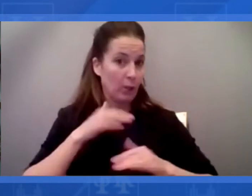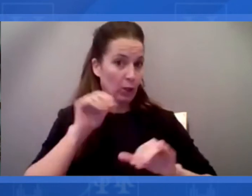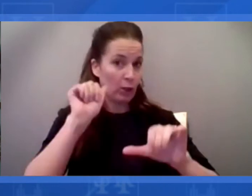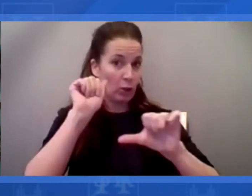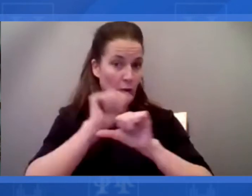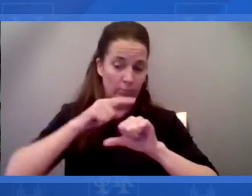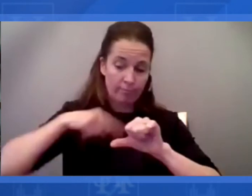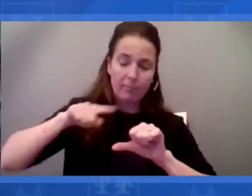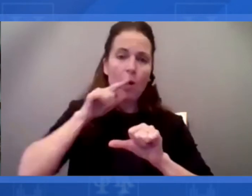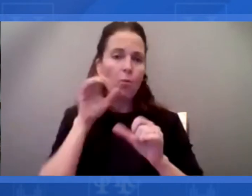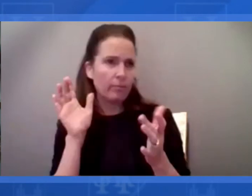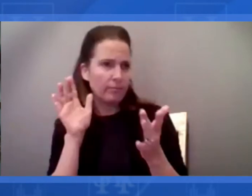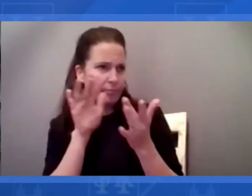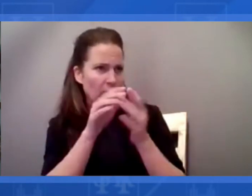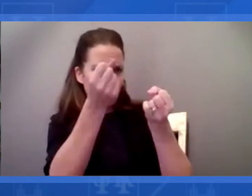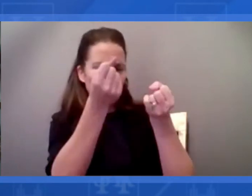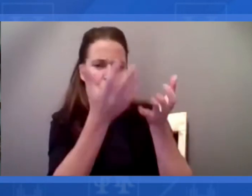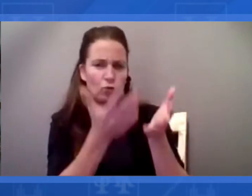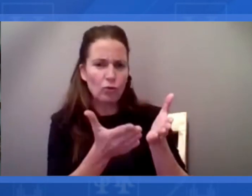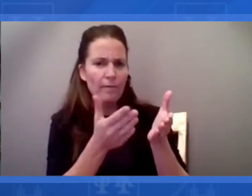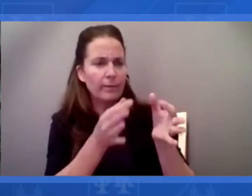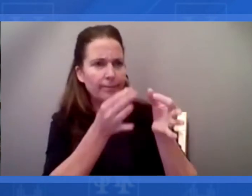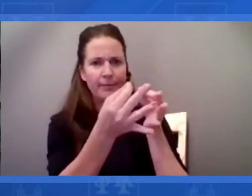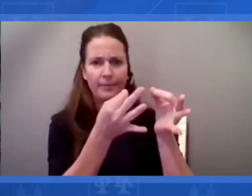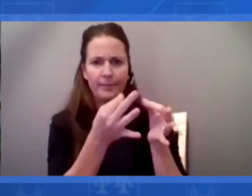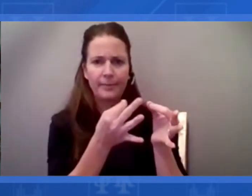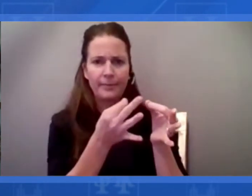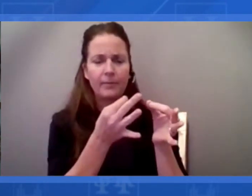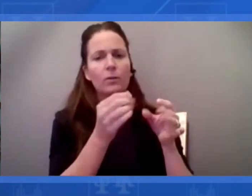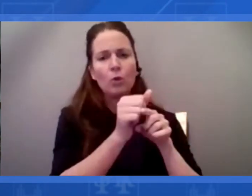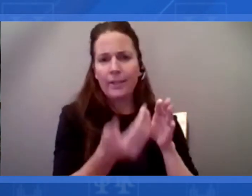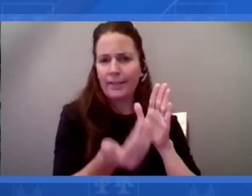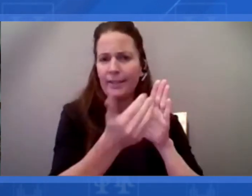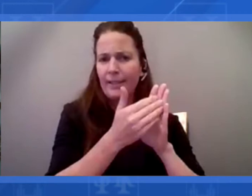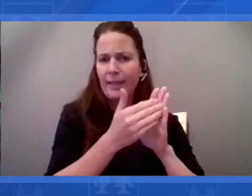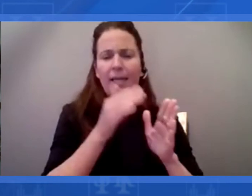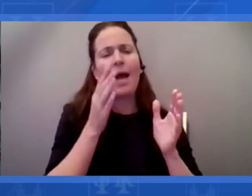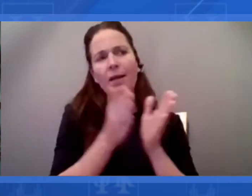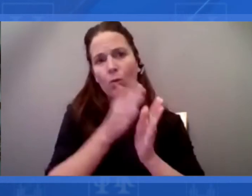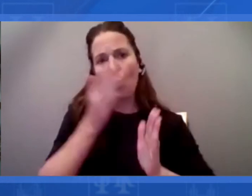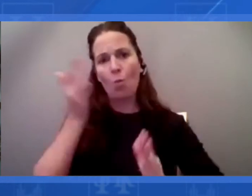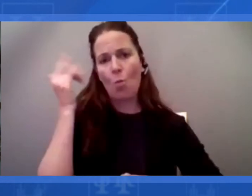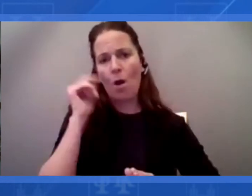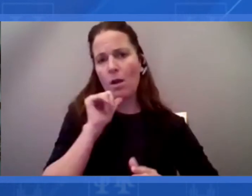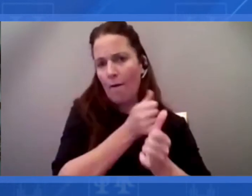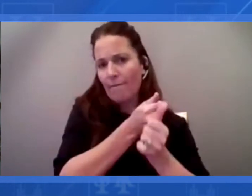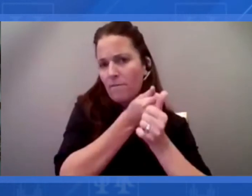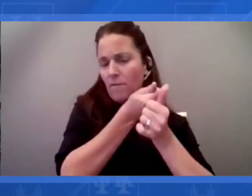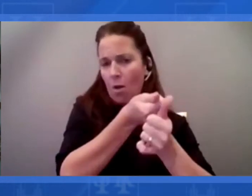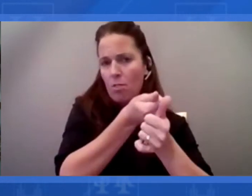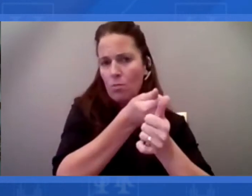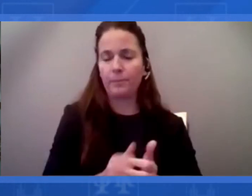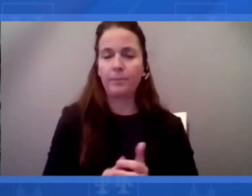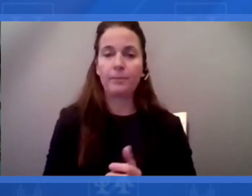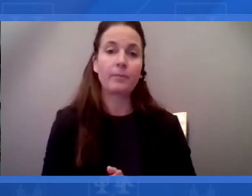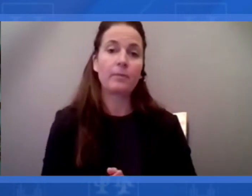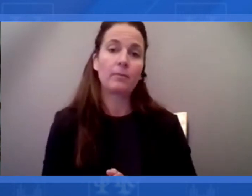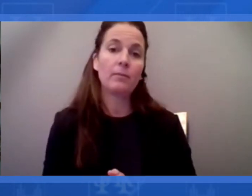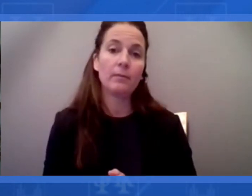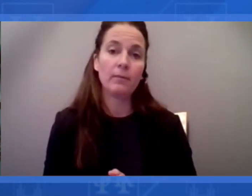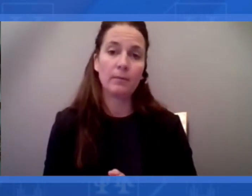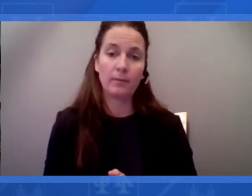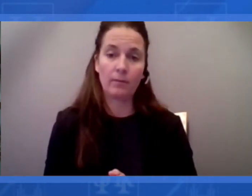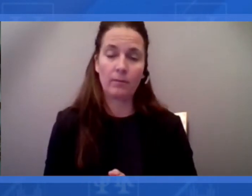of your ride. Now, the next comment is, it's interesting that some vehicles have plastic dividers